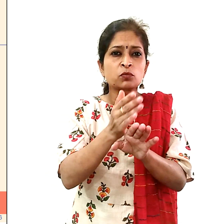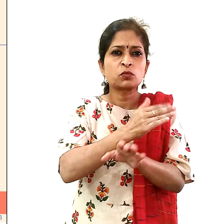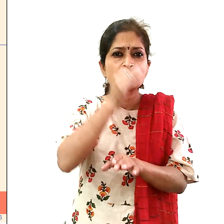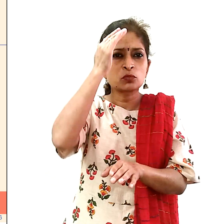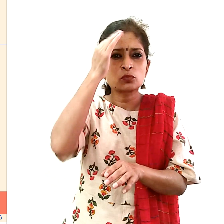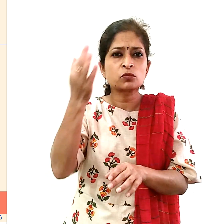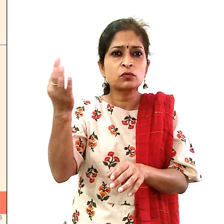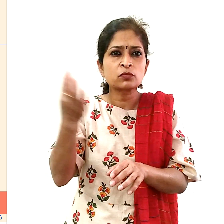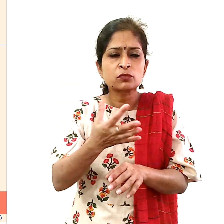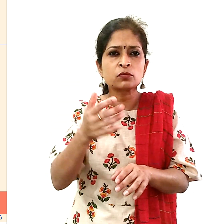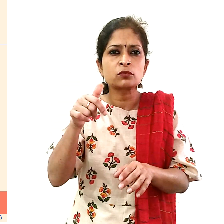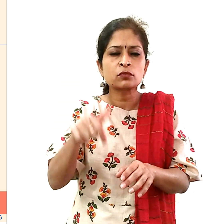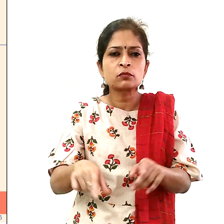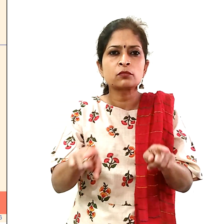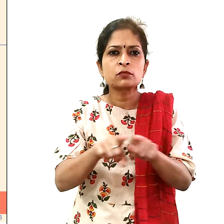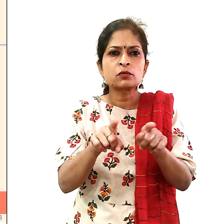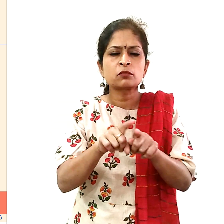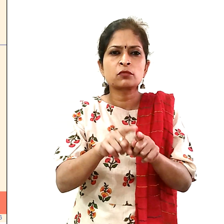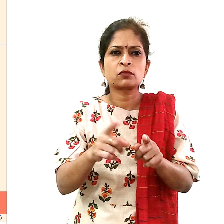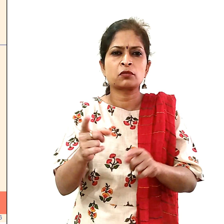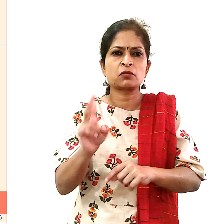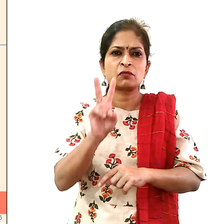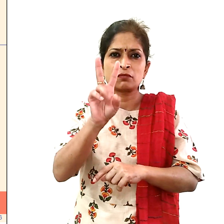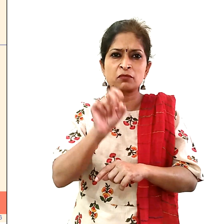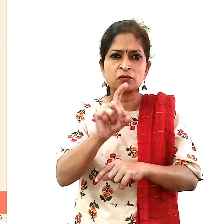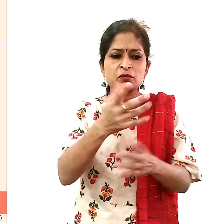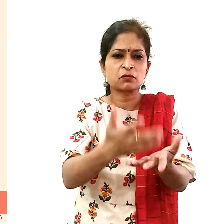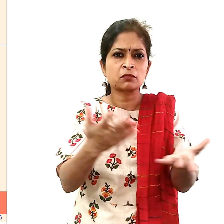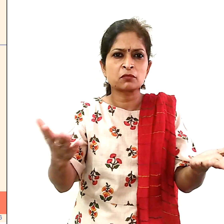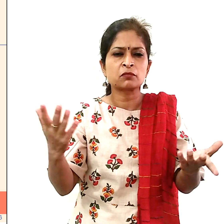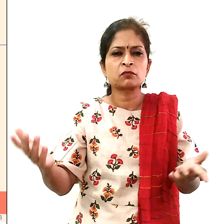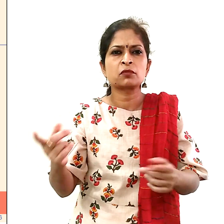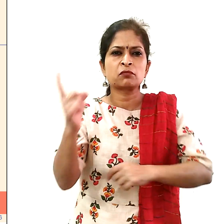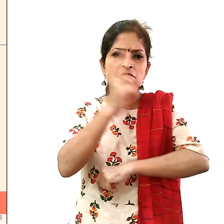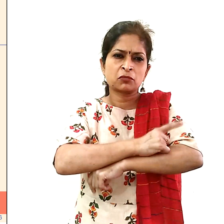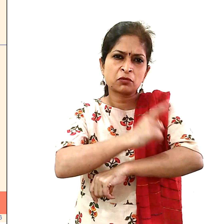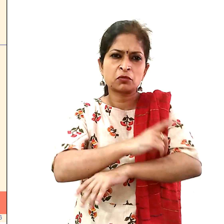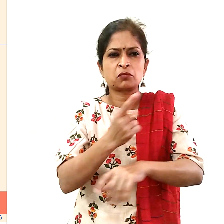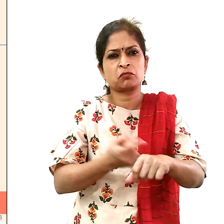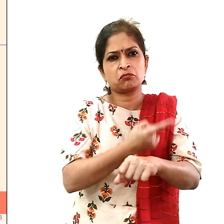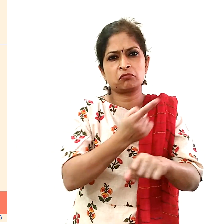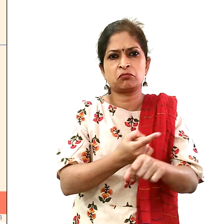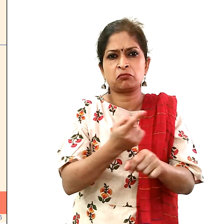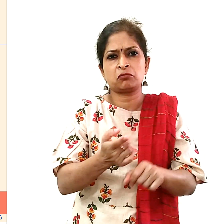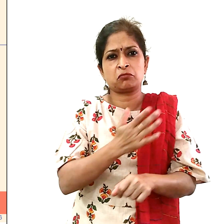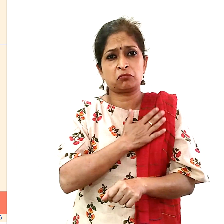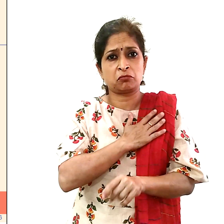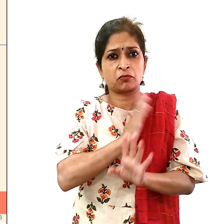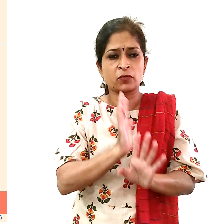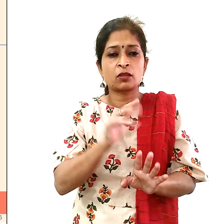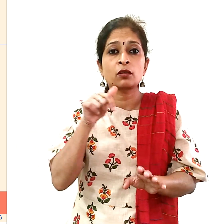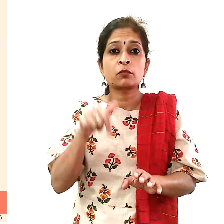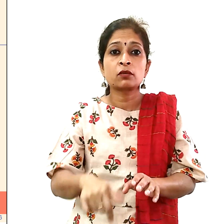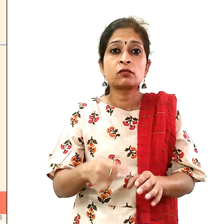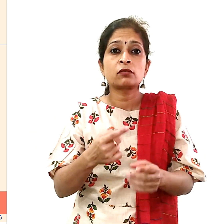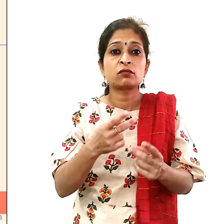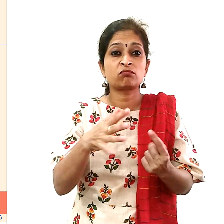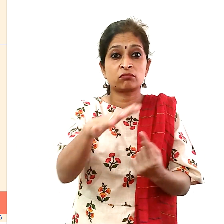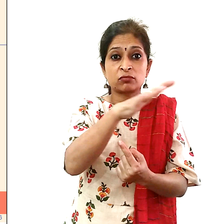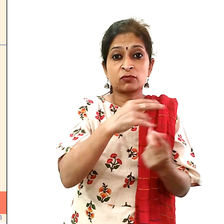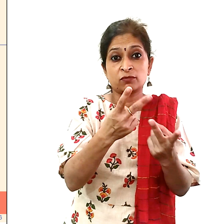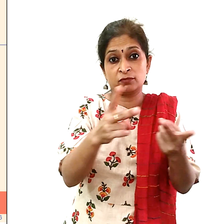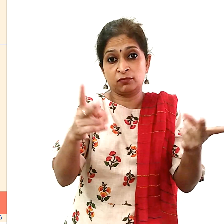few hours or up to several days. This may vary under different conditions. Example, type of